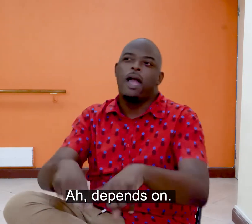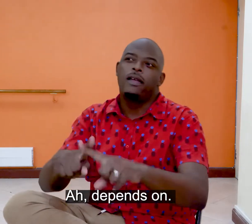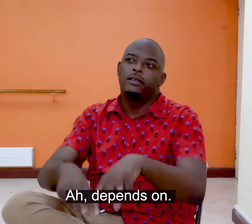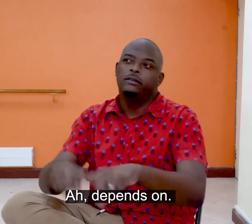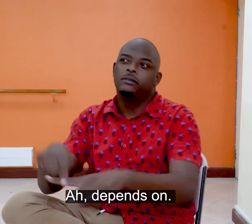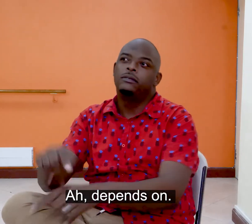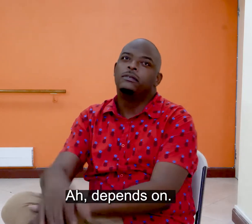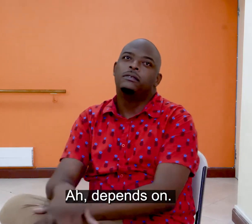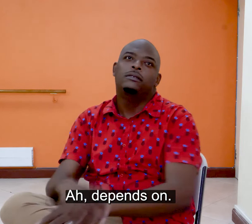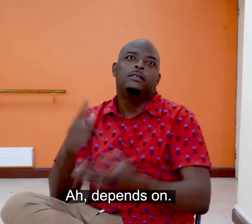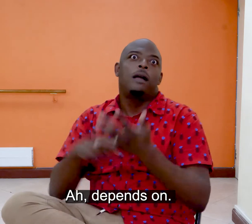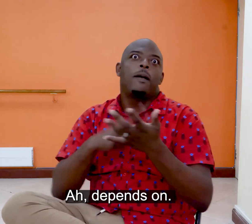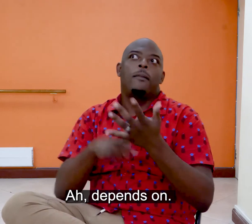Depends.